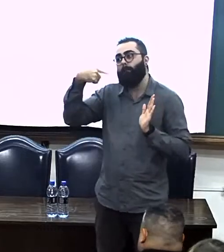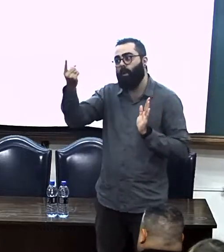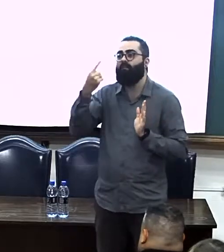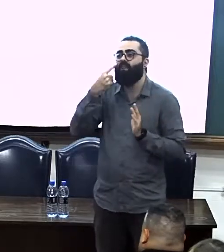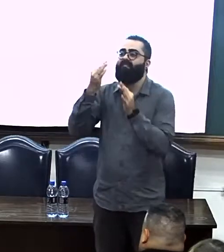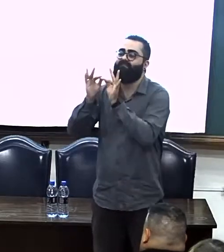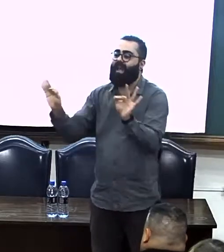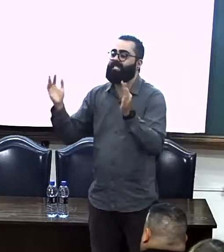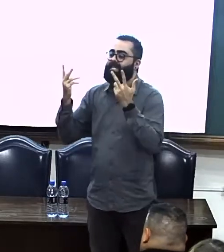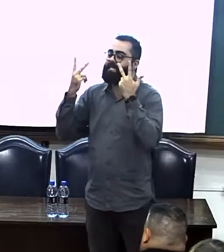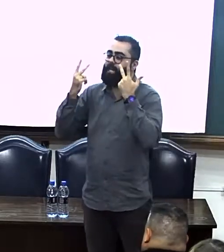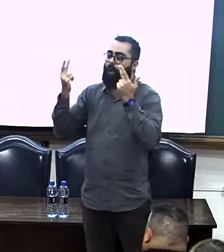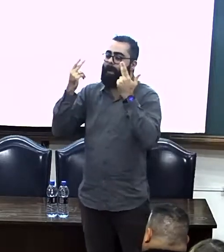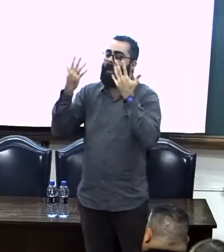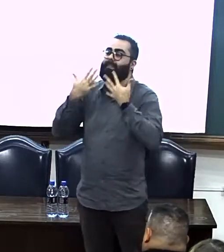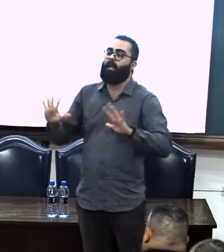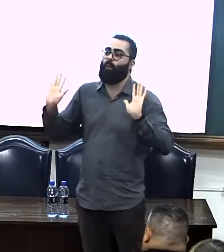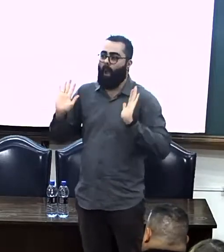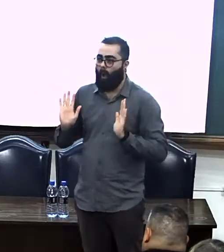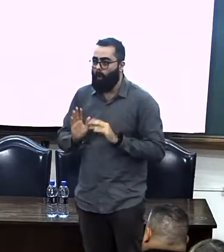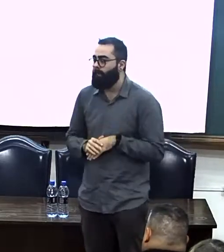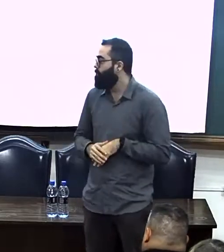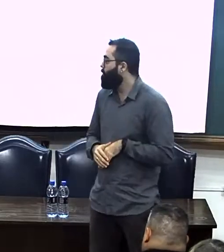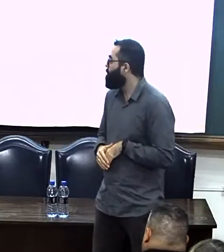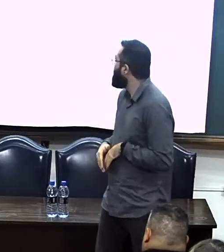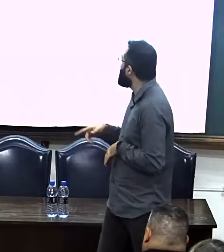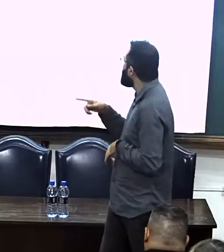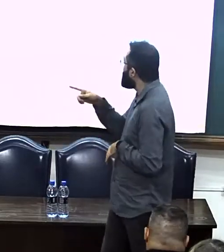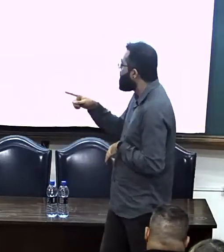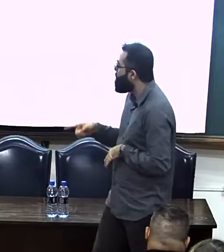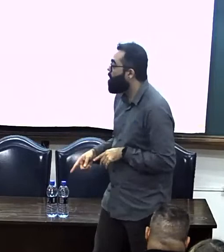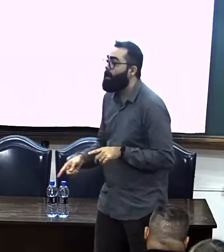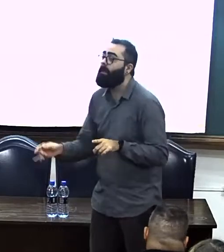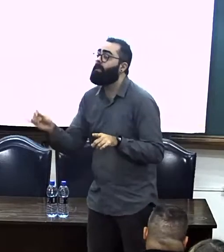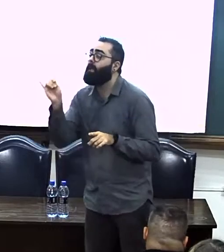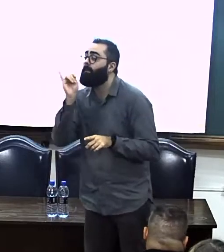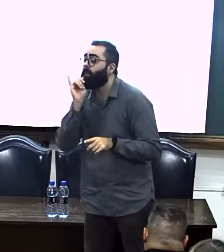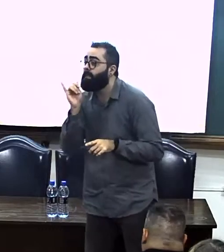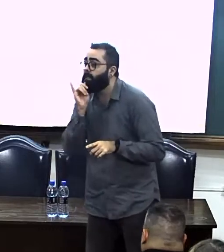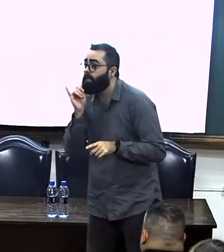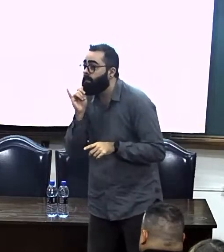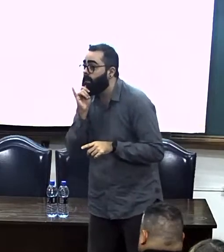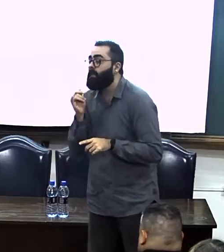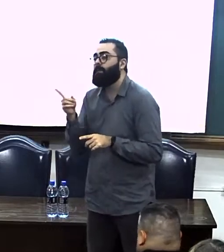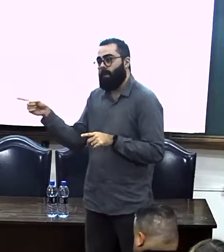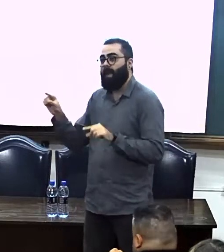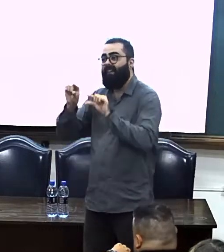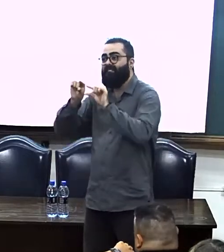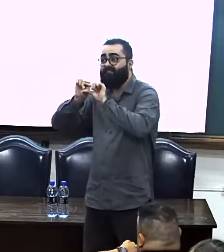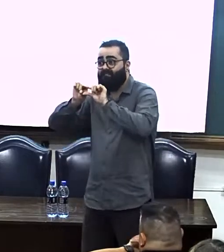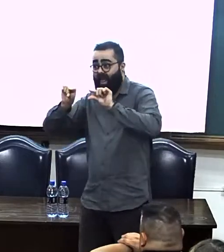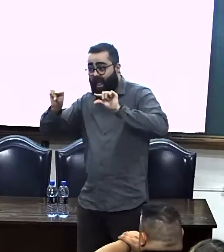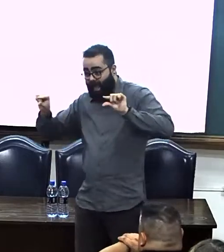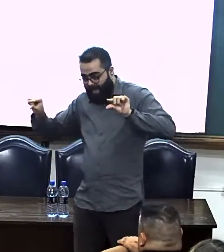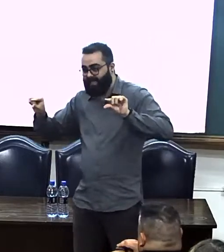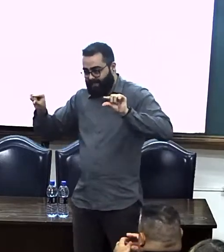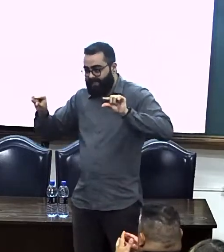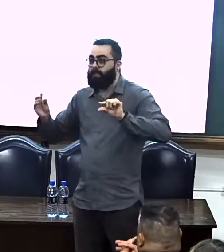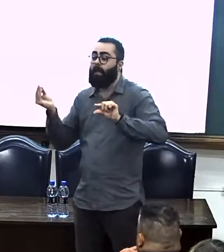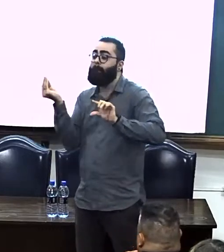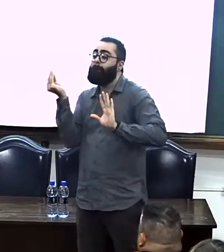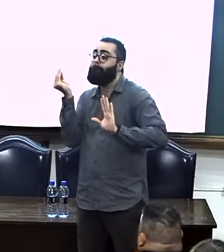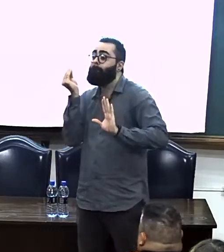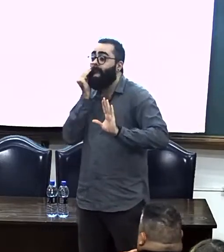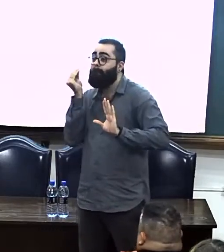Okay, so we did a vowel neutralization study based on our experiment